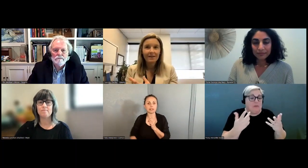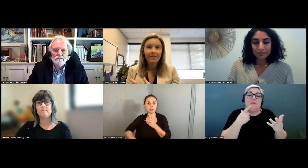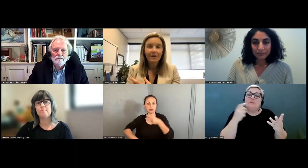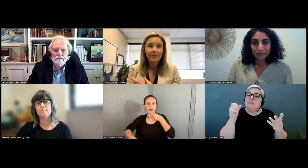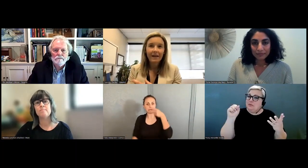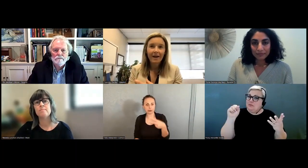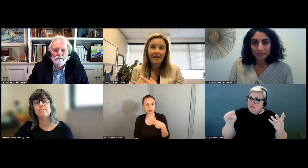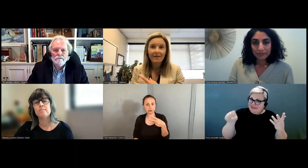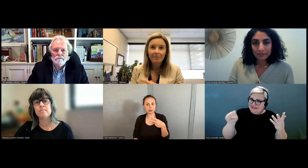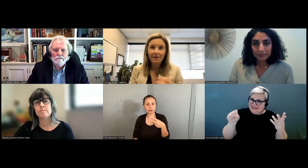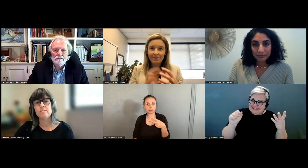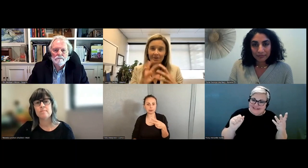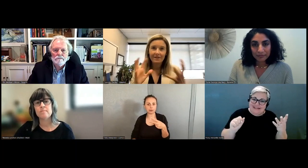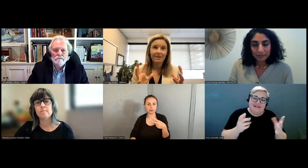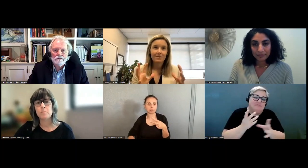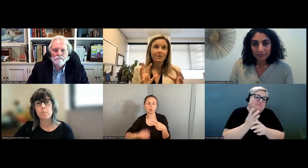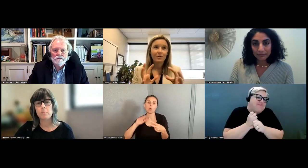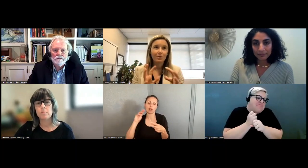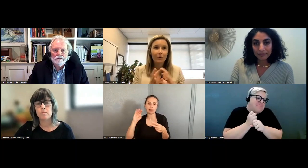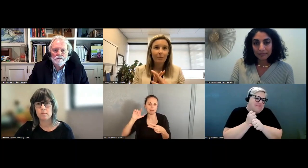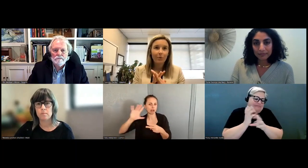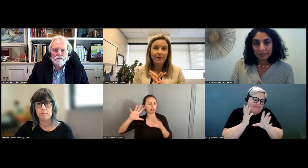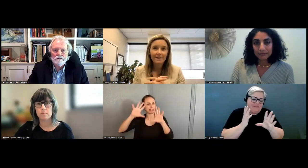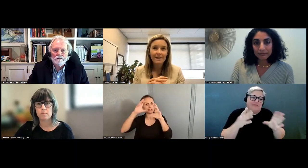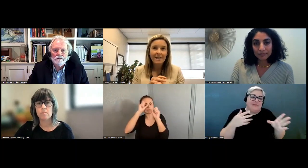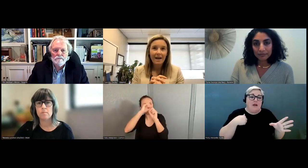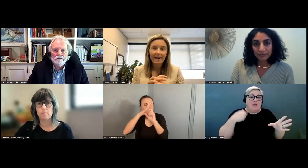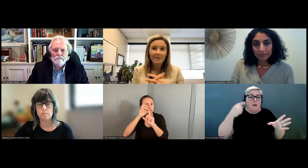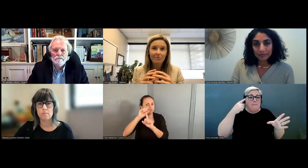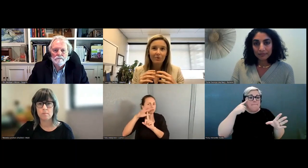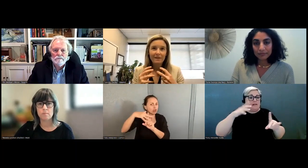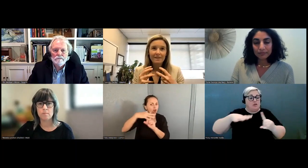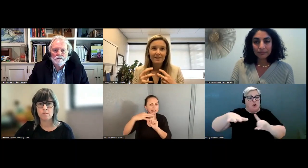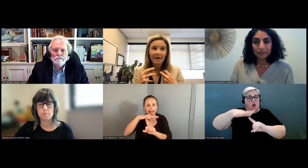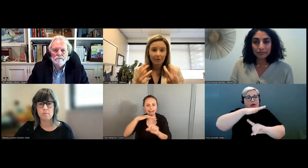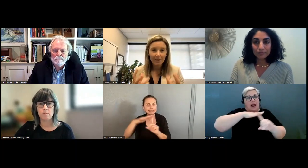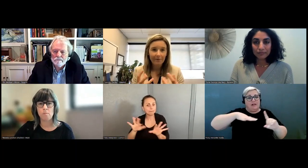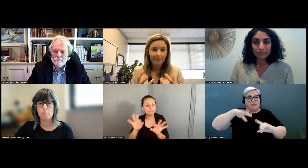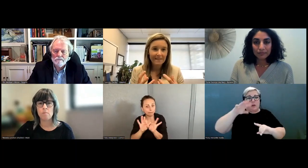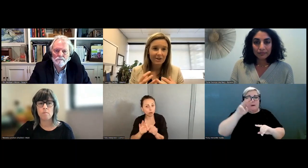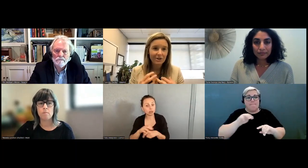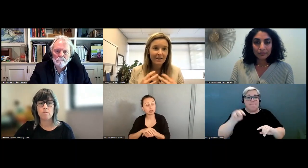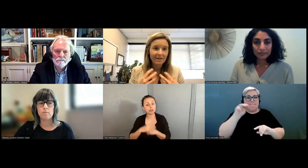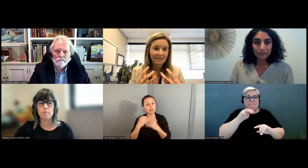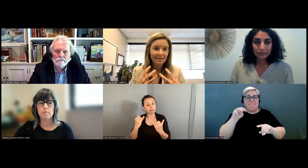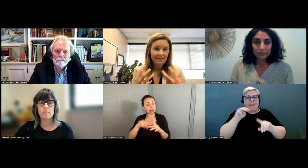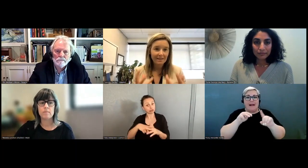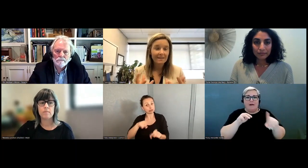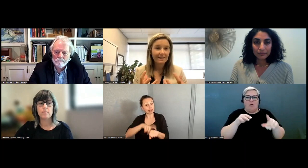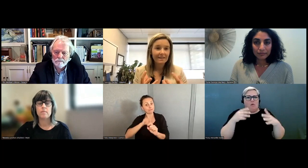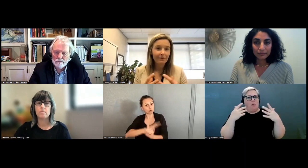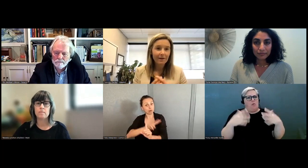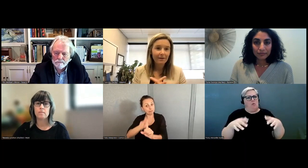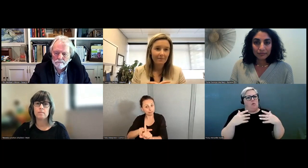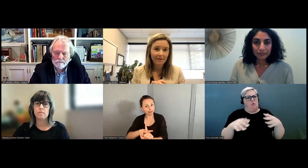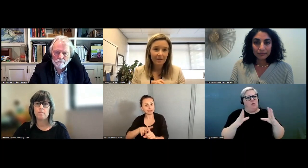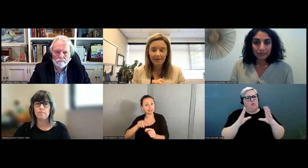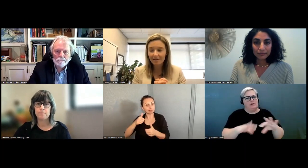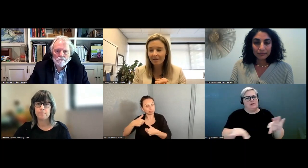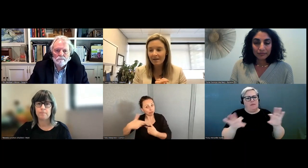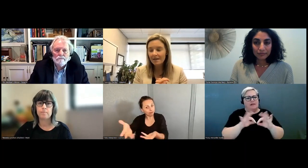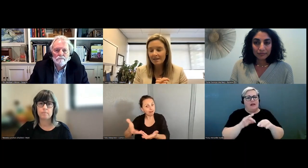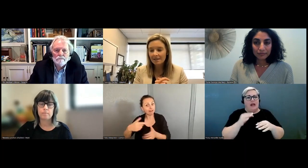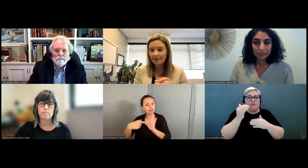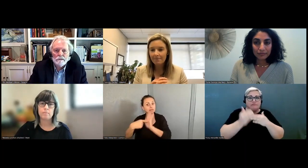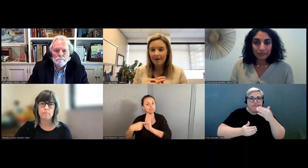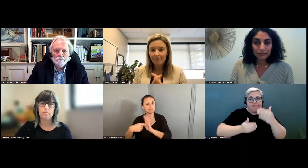things that, and I think Michael's context was so important. And as we move into the actual implementation and delivery of something like